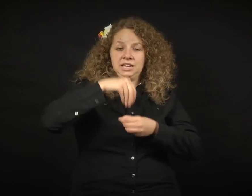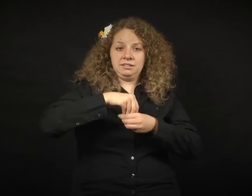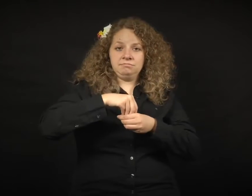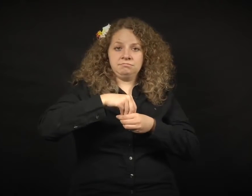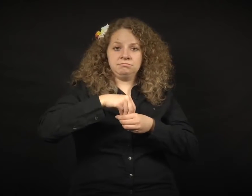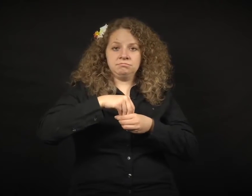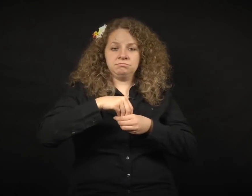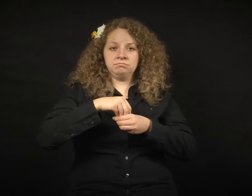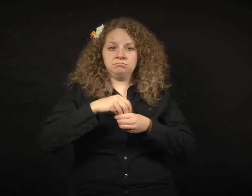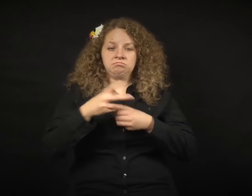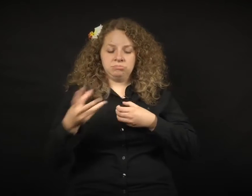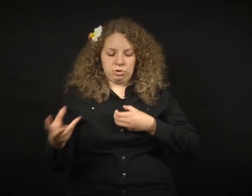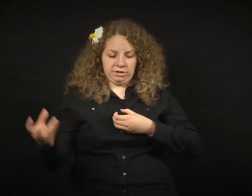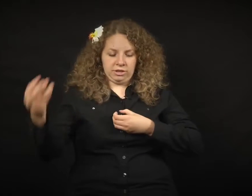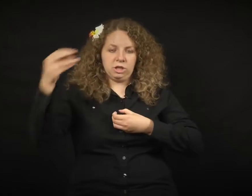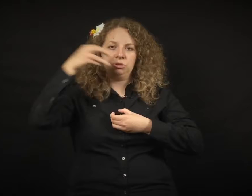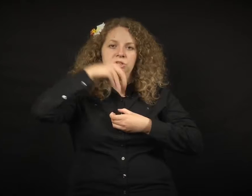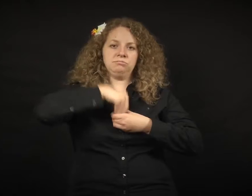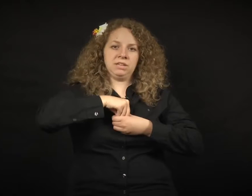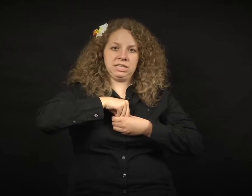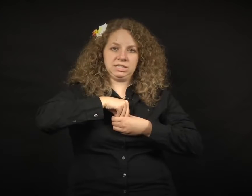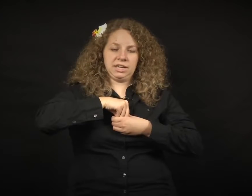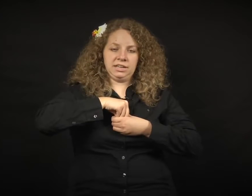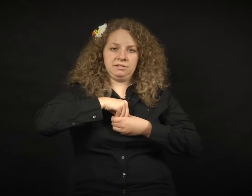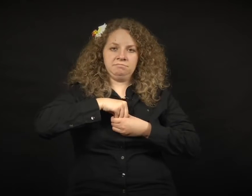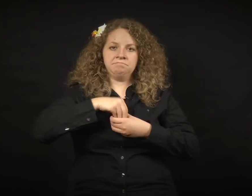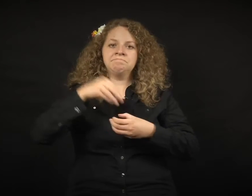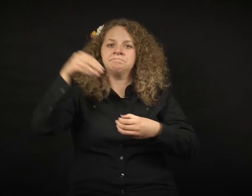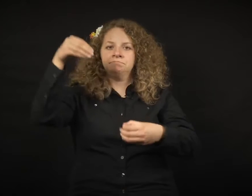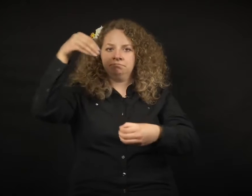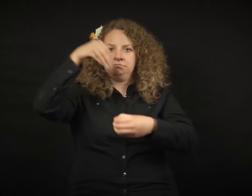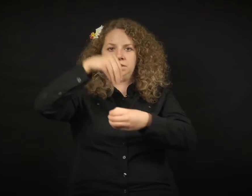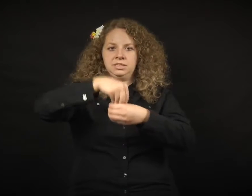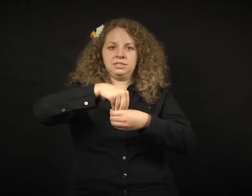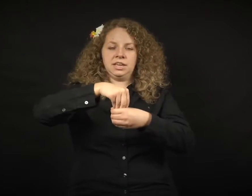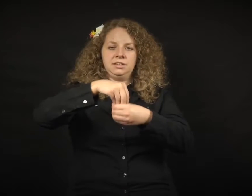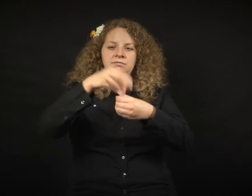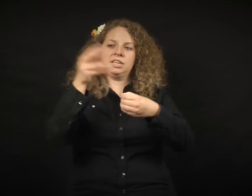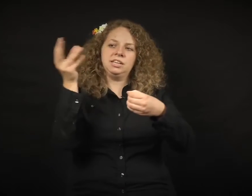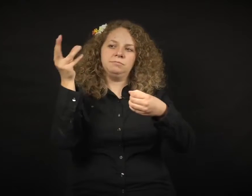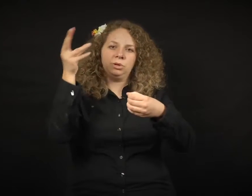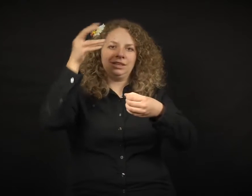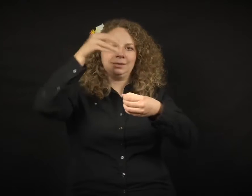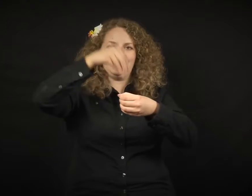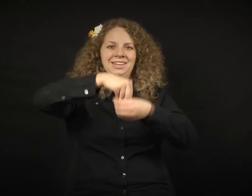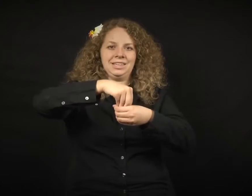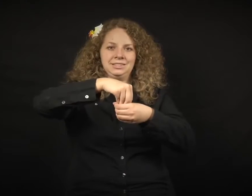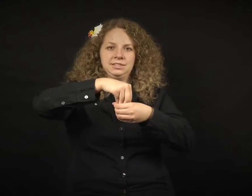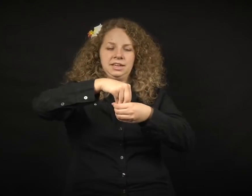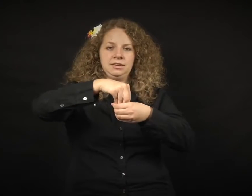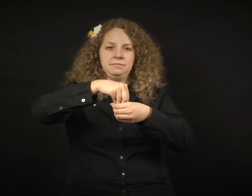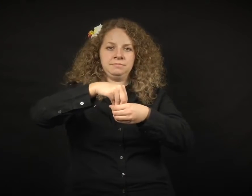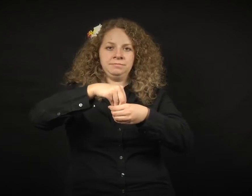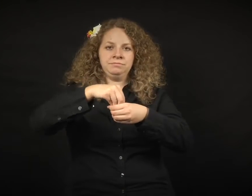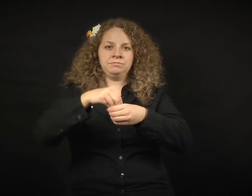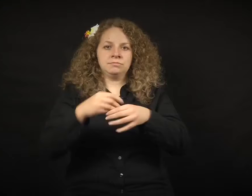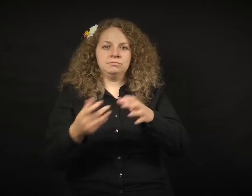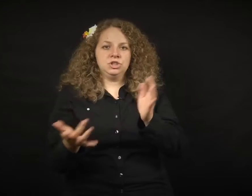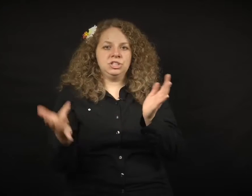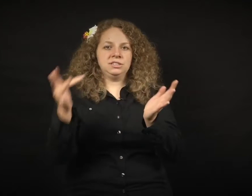Inside, or even closer, inside. Inside, the idea of putting something inside.